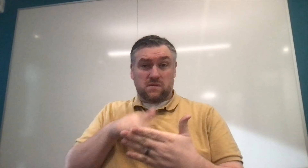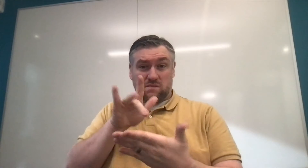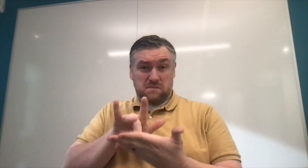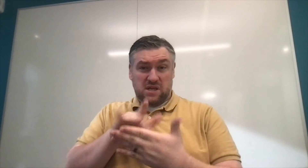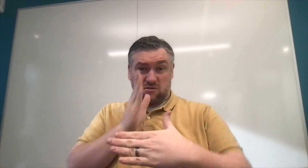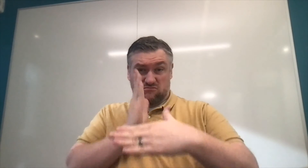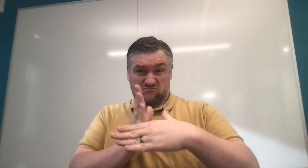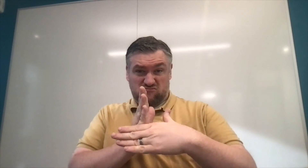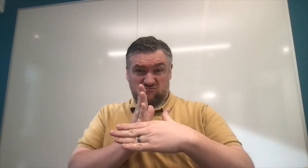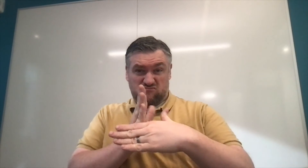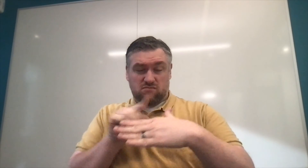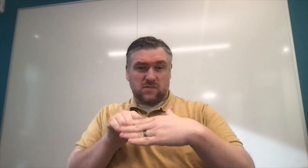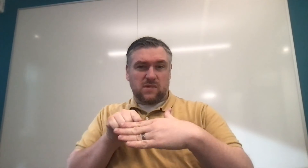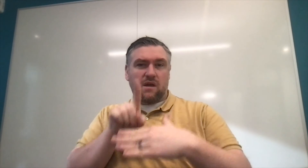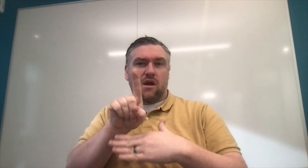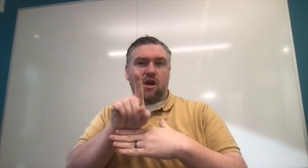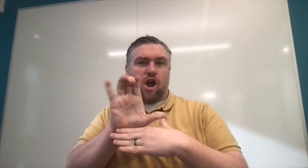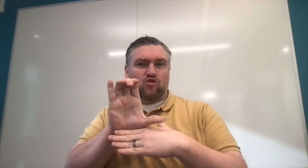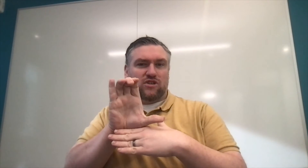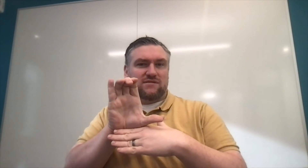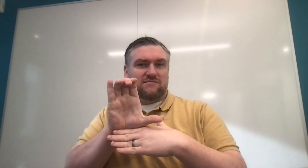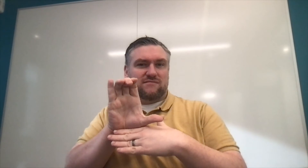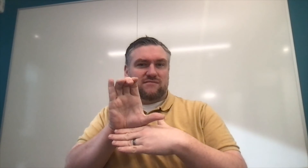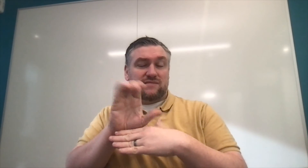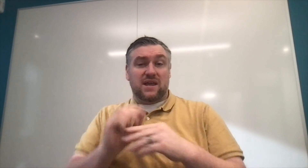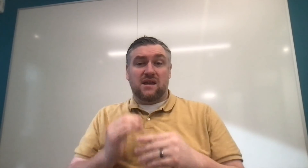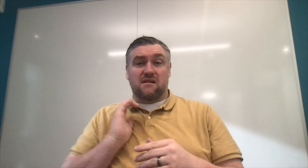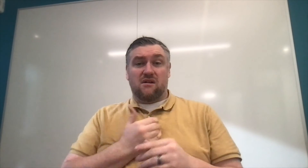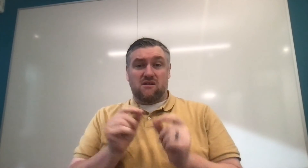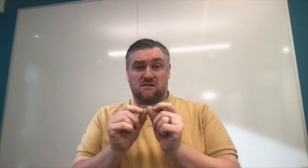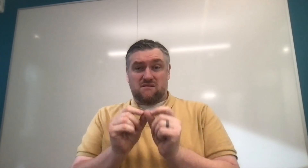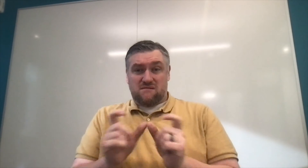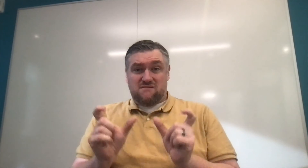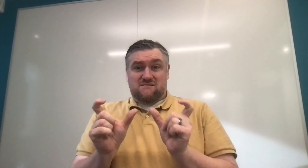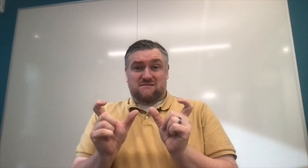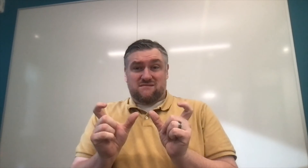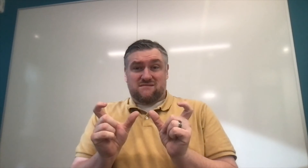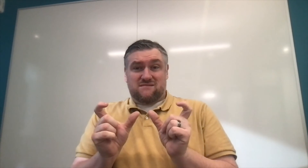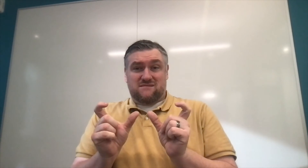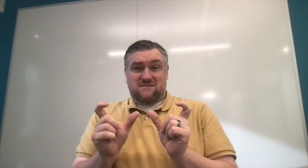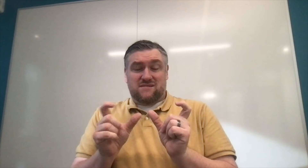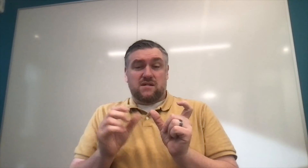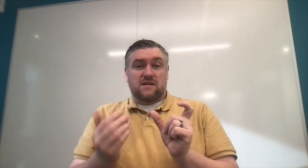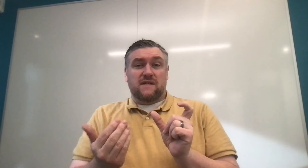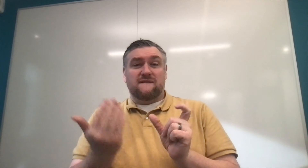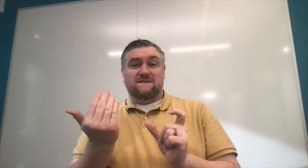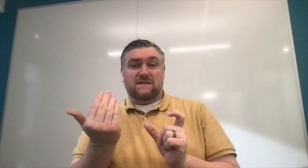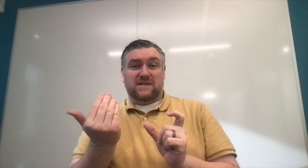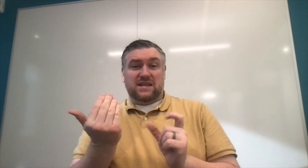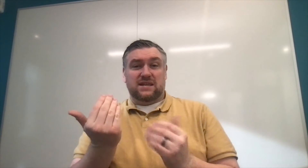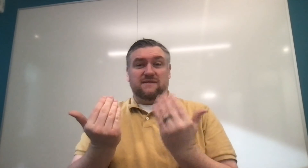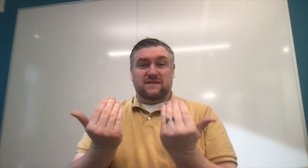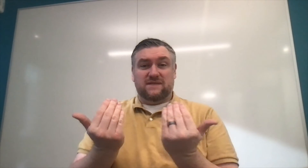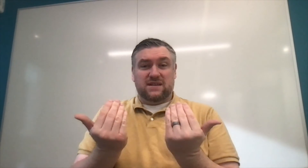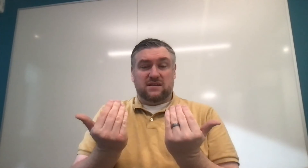number, and right in the middle is 100. Our standard deviation is